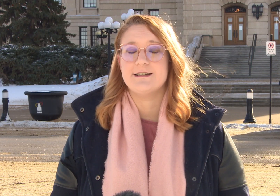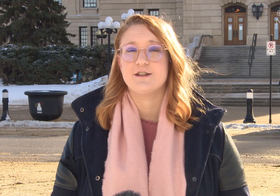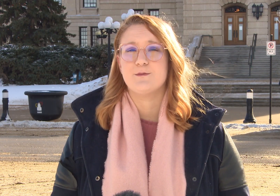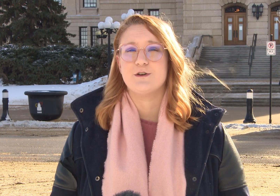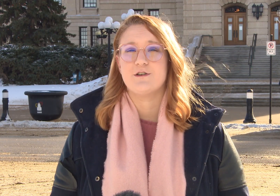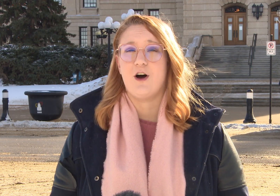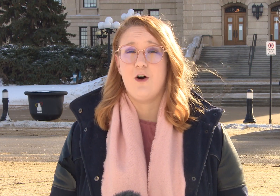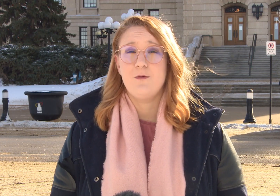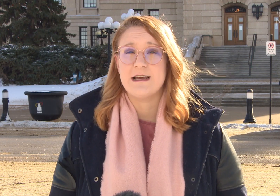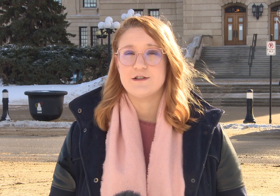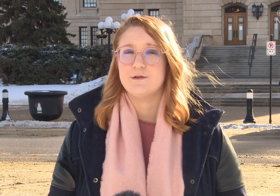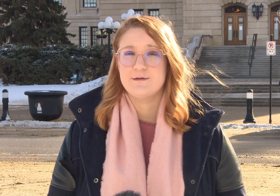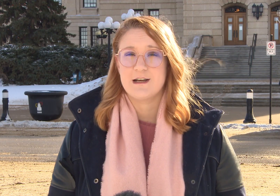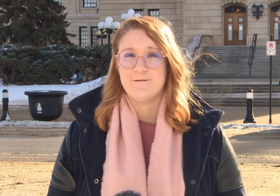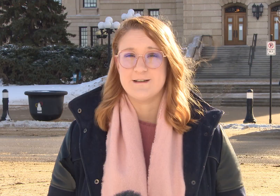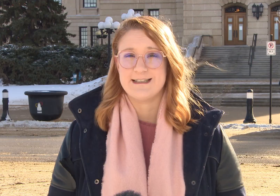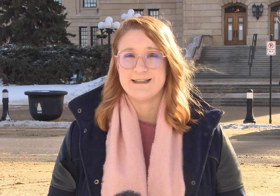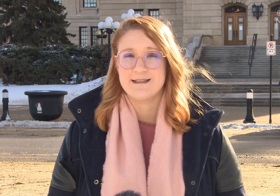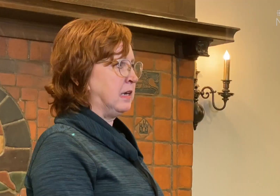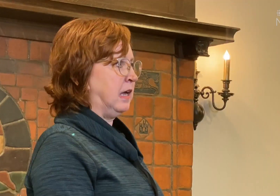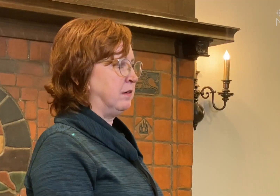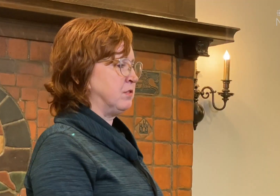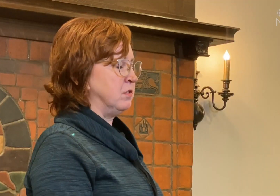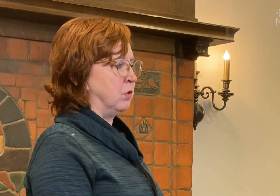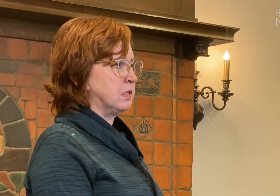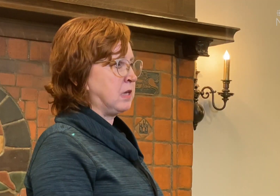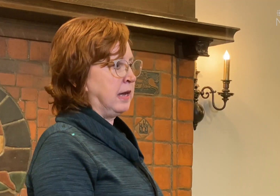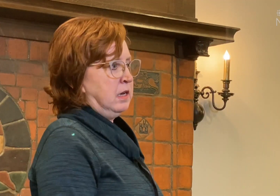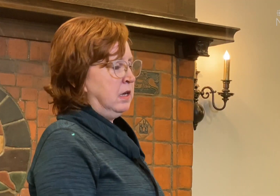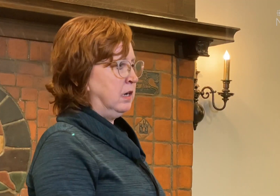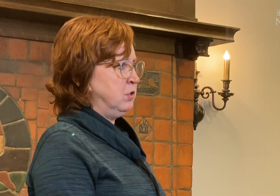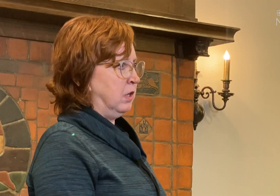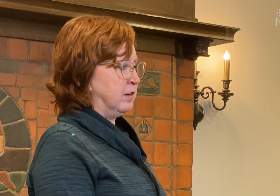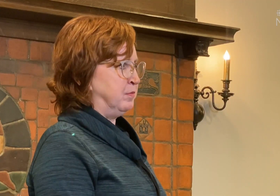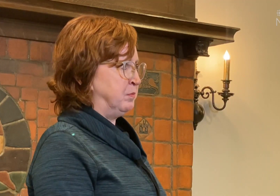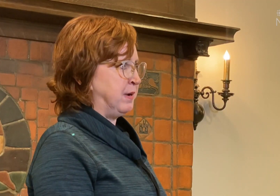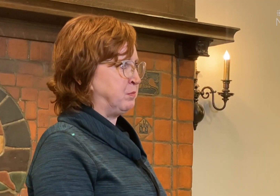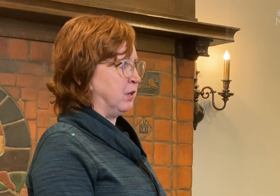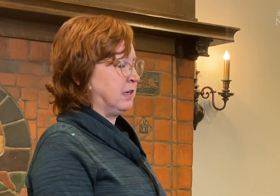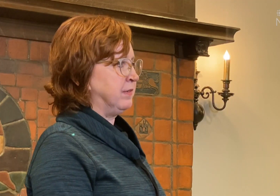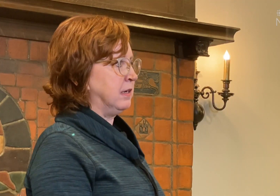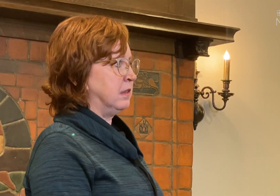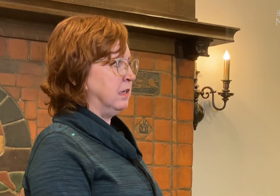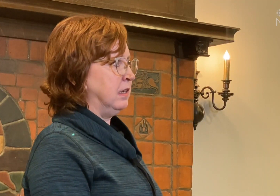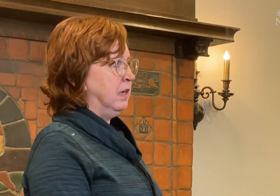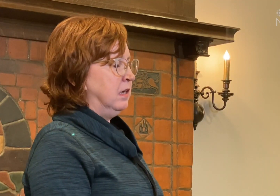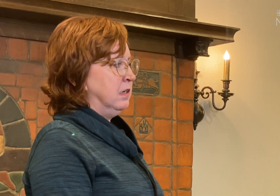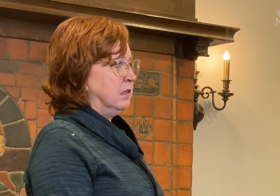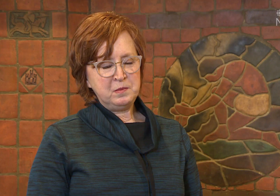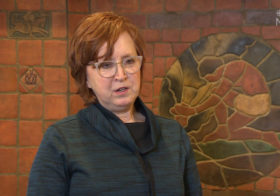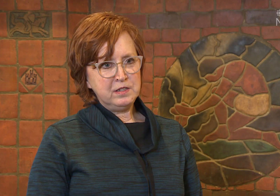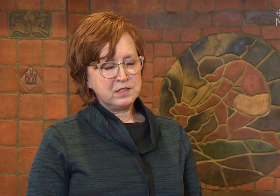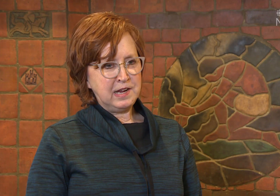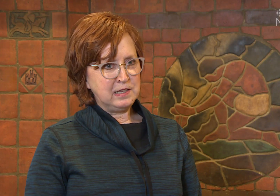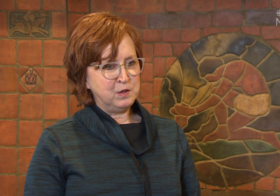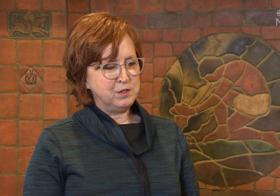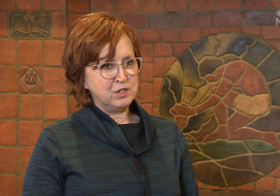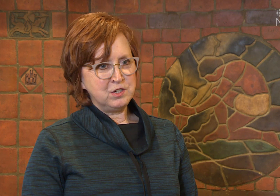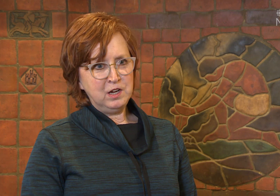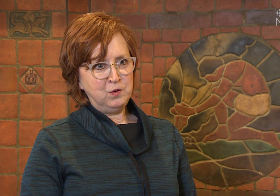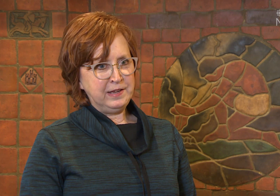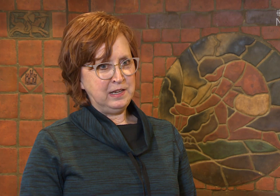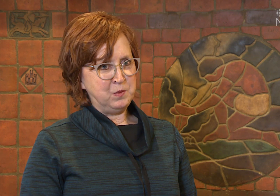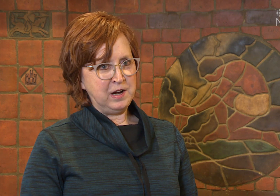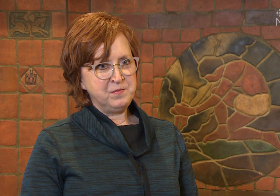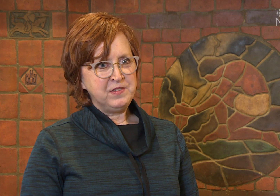see an interpreter at all major news conferences. Nurkowski says she believes this will become the standard. American Sign Language